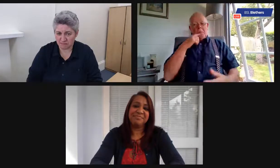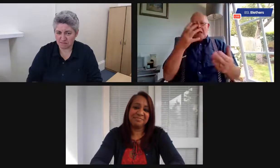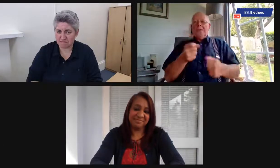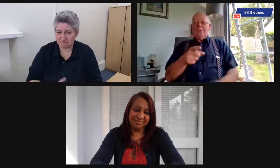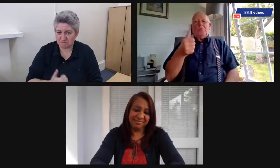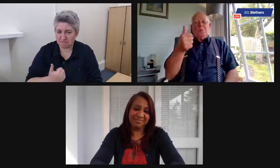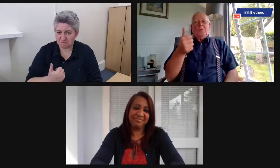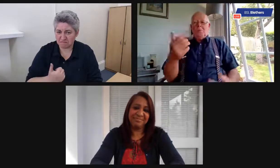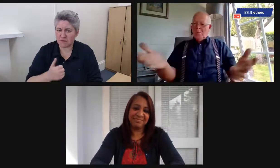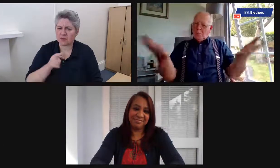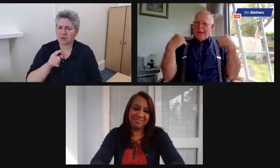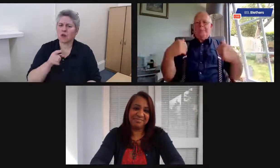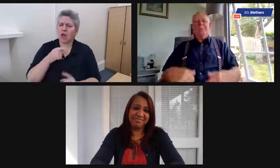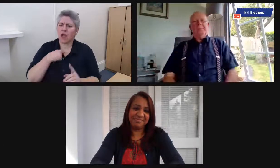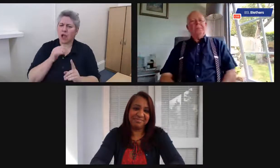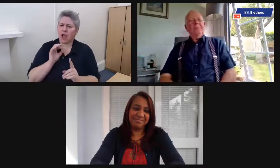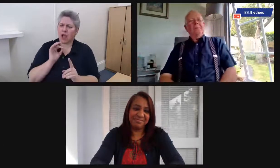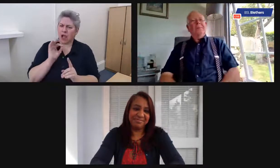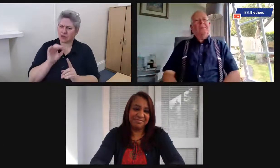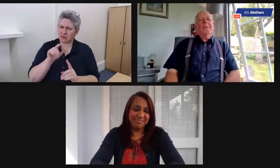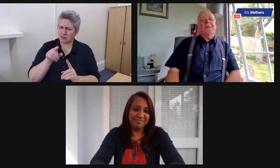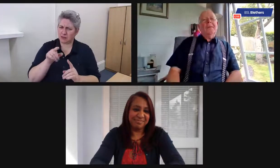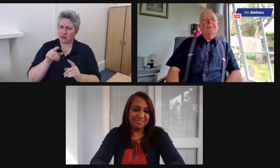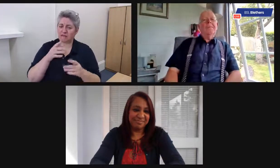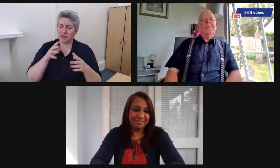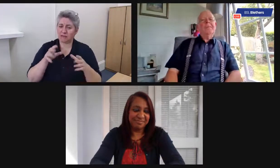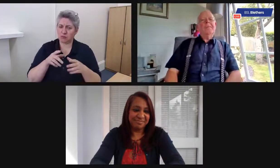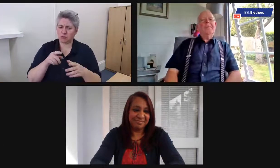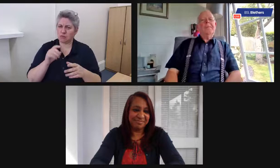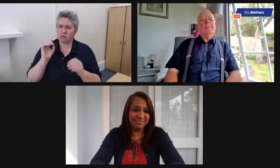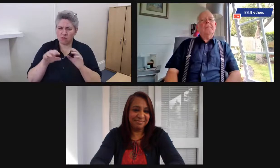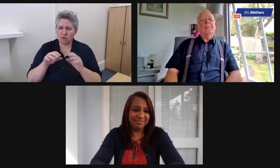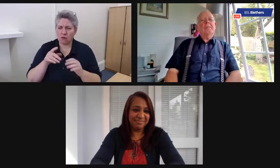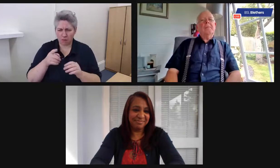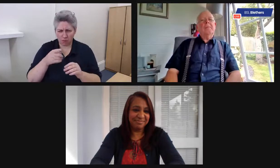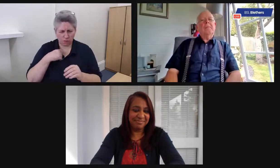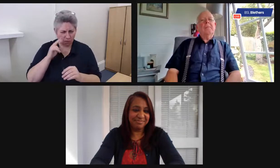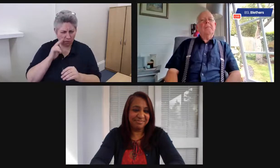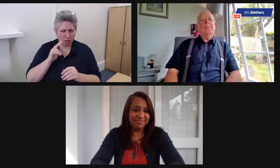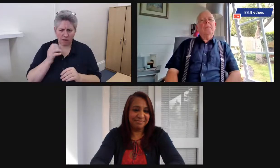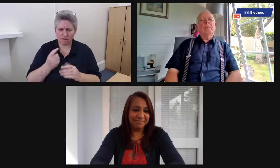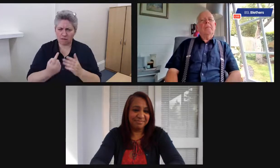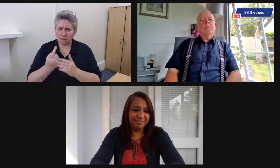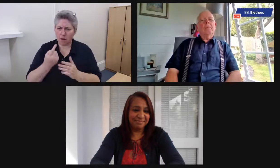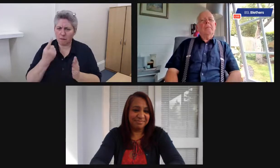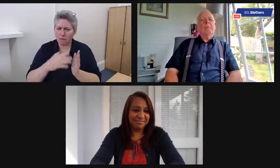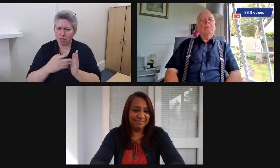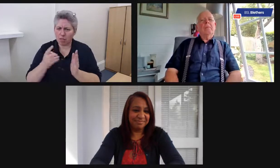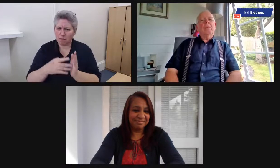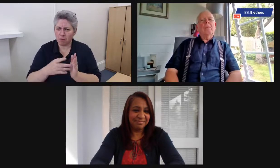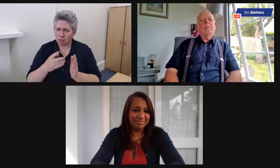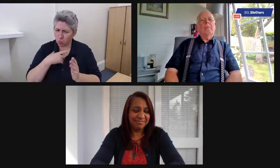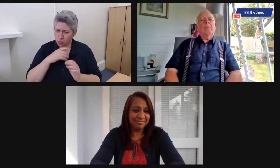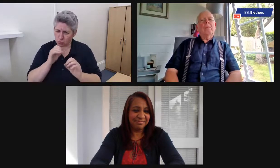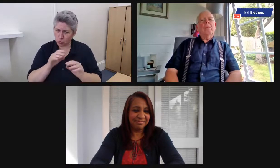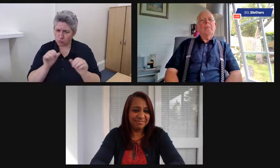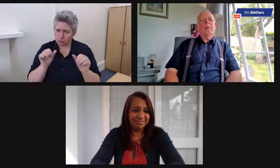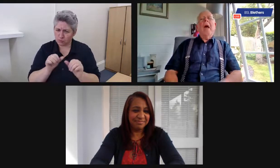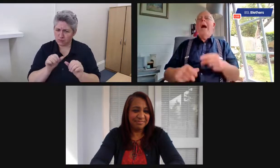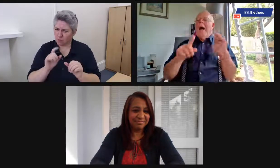in BSL, and that's it. And once you've clicked on those 3, you're in. But you're very welcome. could I ask Dave, is it monthly